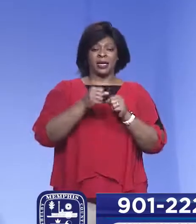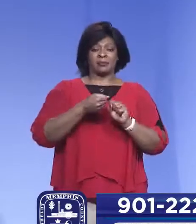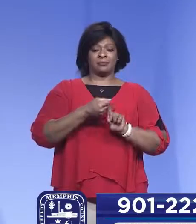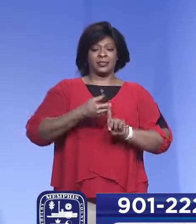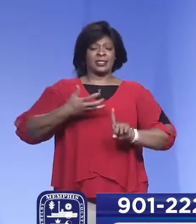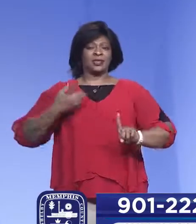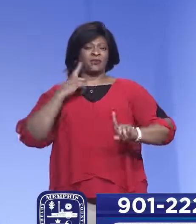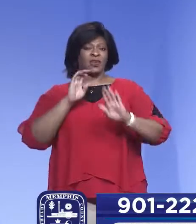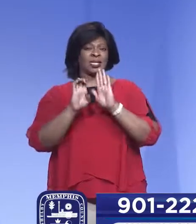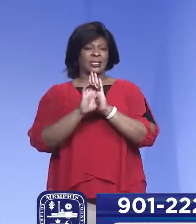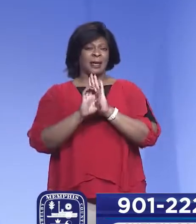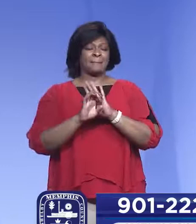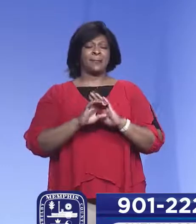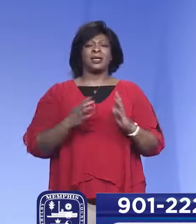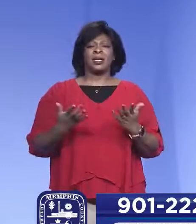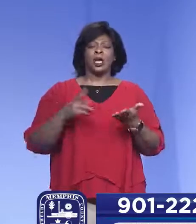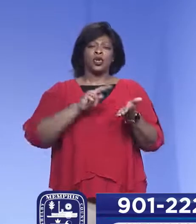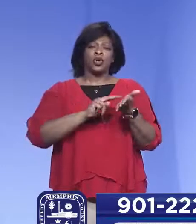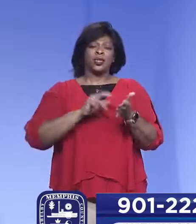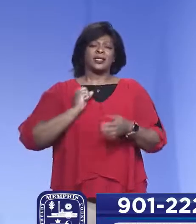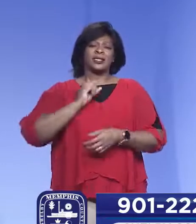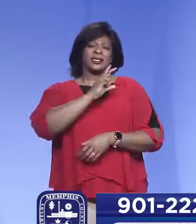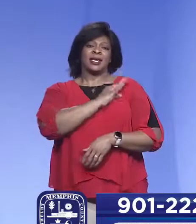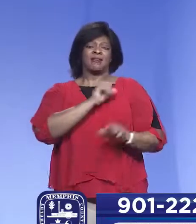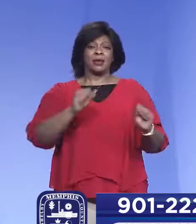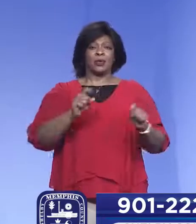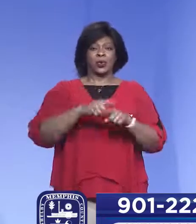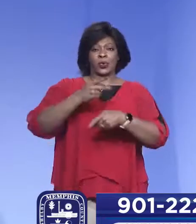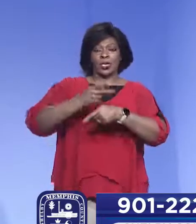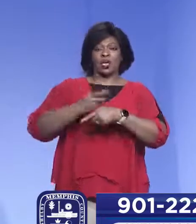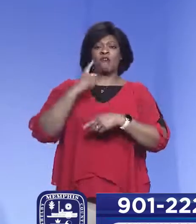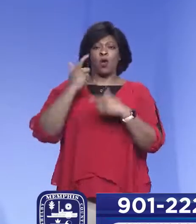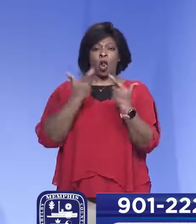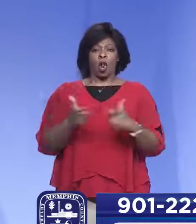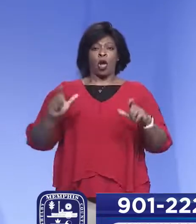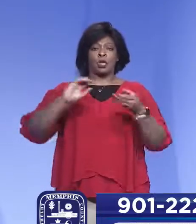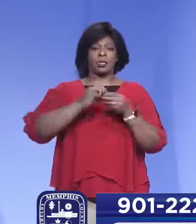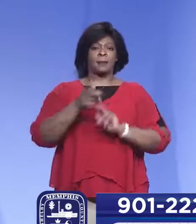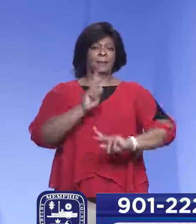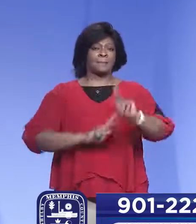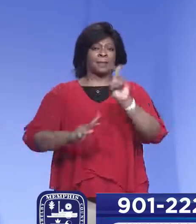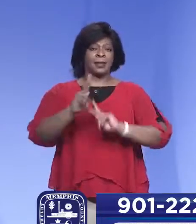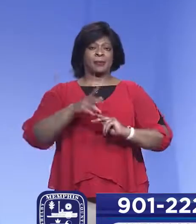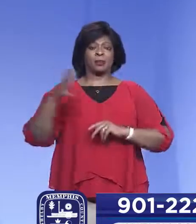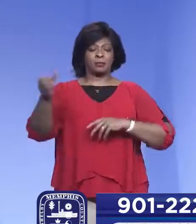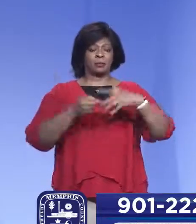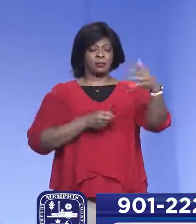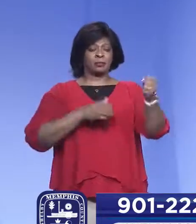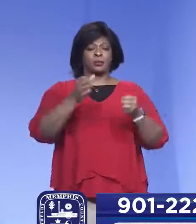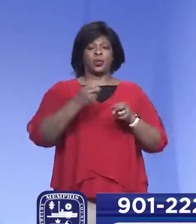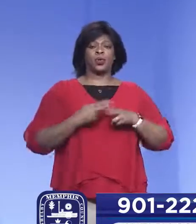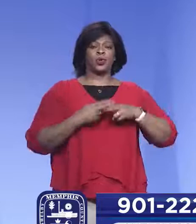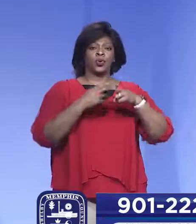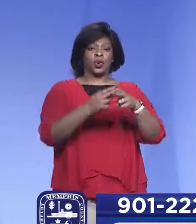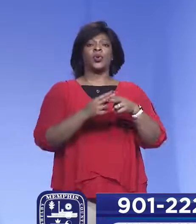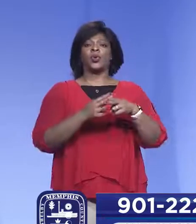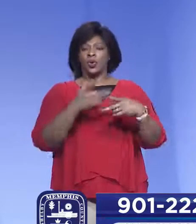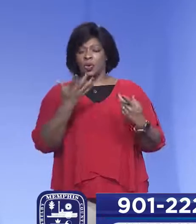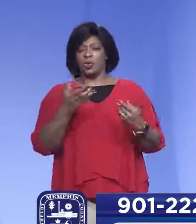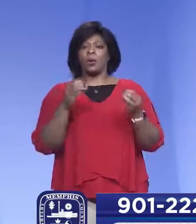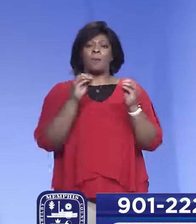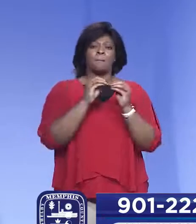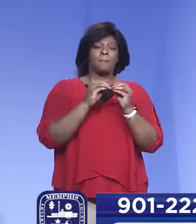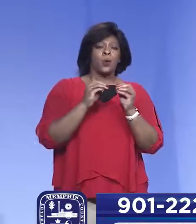for instance, the nursing staff's ability to care for a larger number of people by bringing some what we're calling force multipliers or